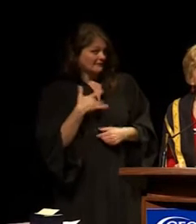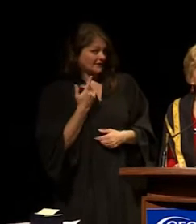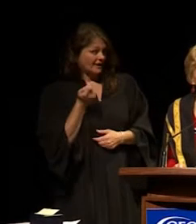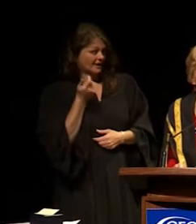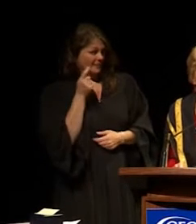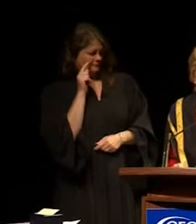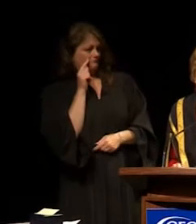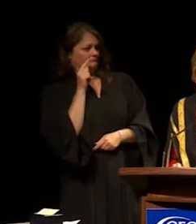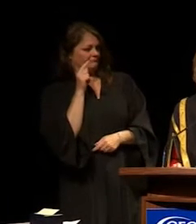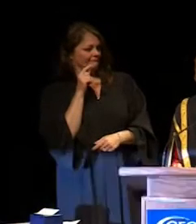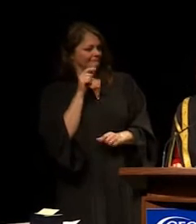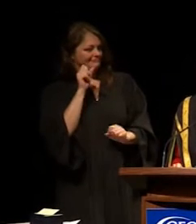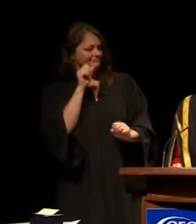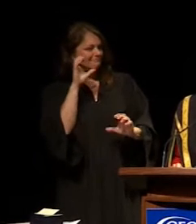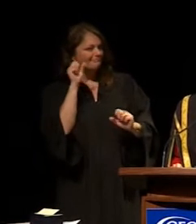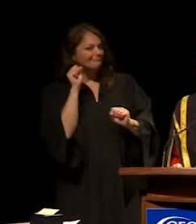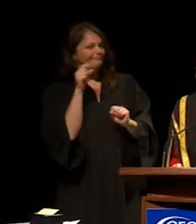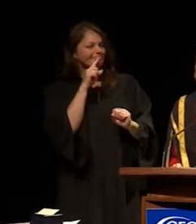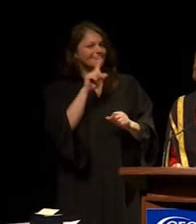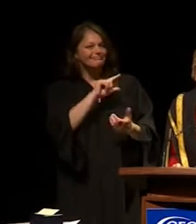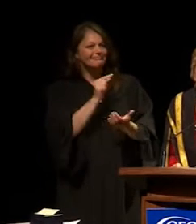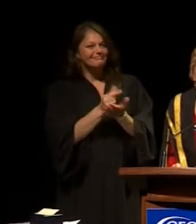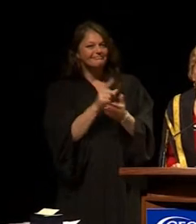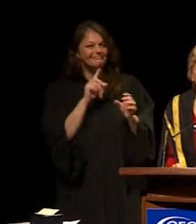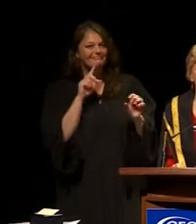time.